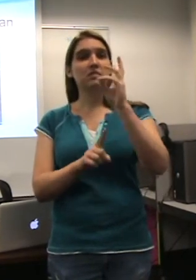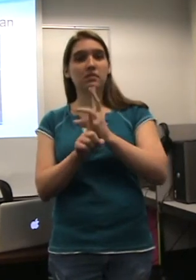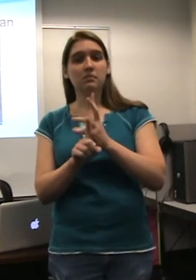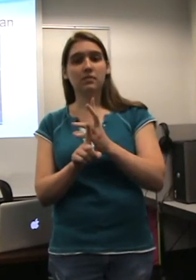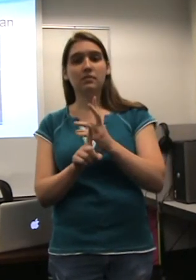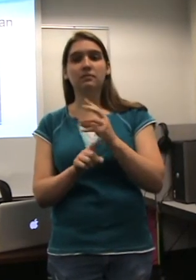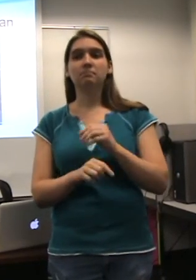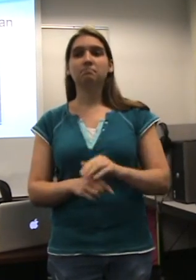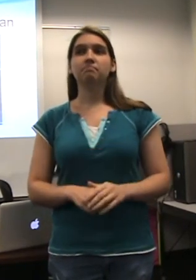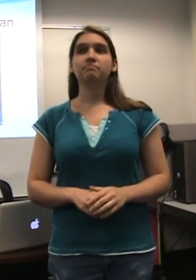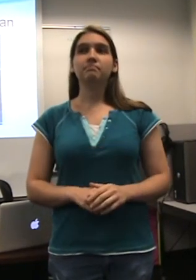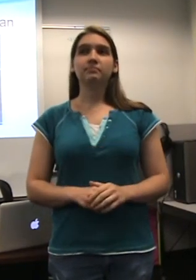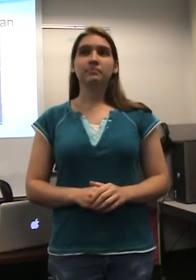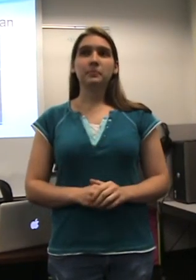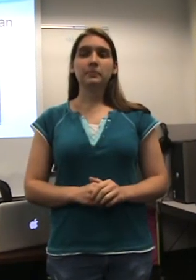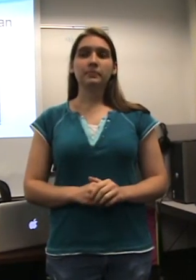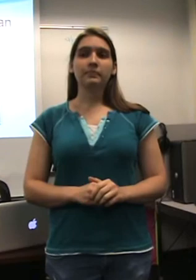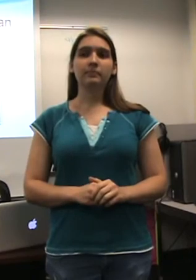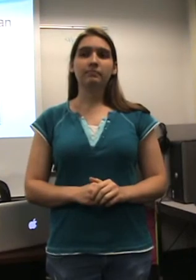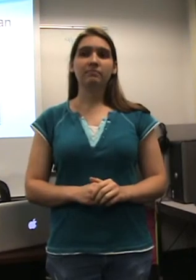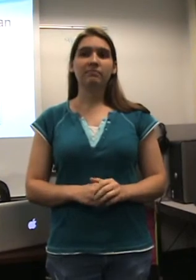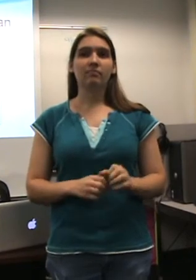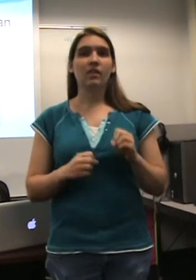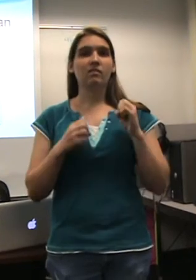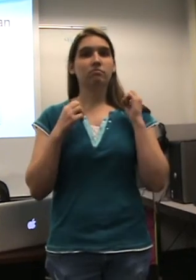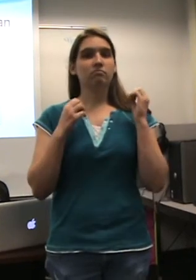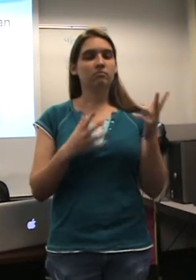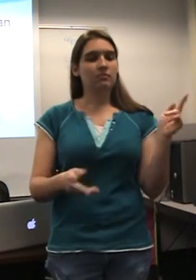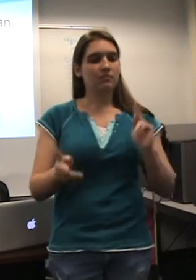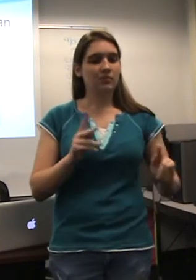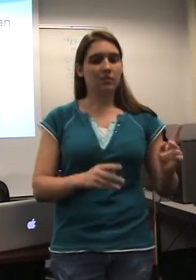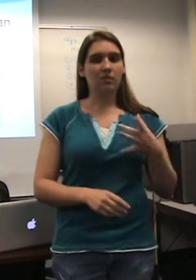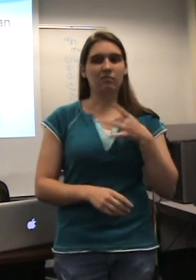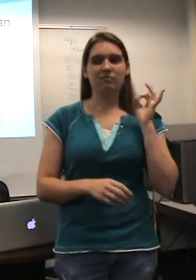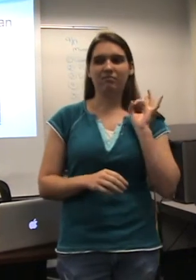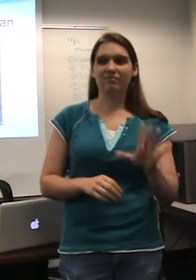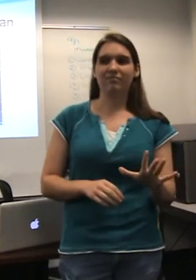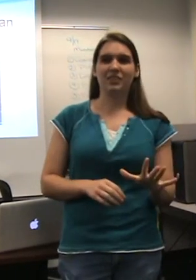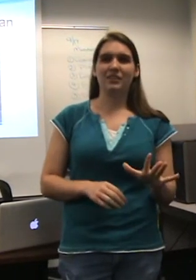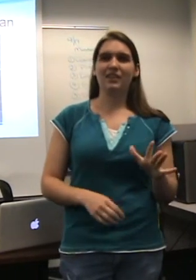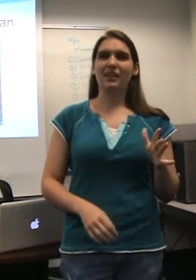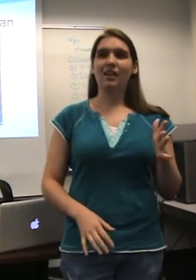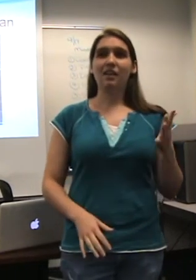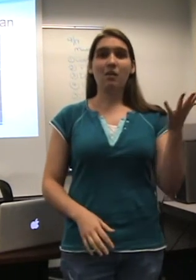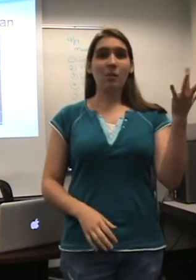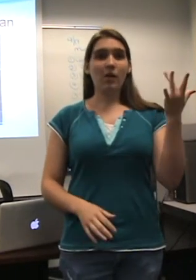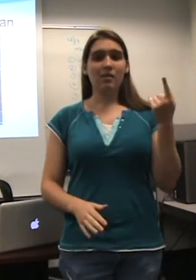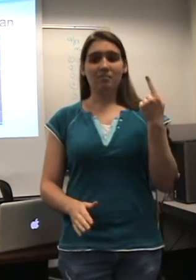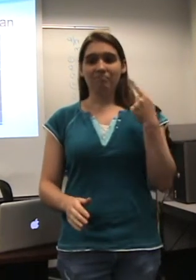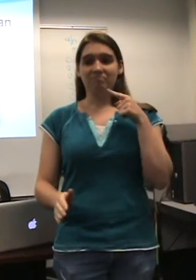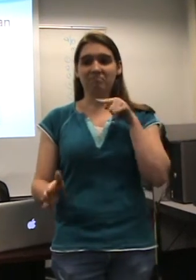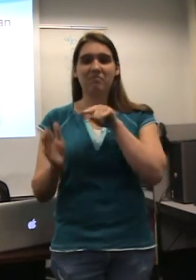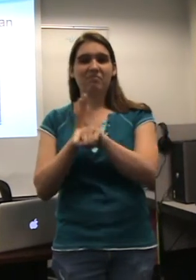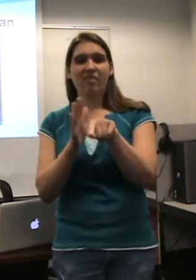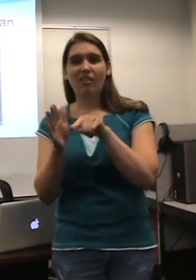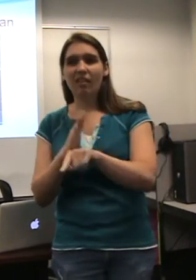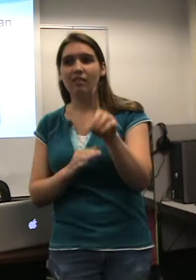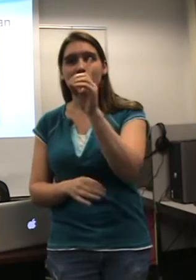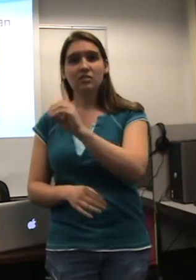Now, a lot of people don't like this because they're killing dolphins, but this is